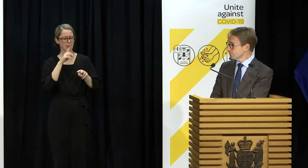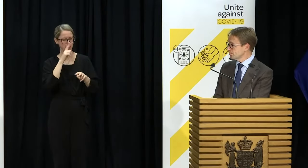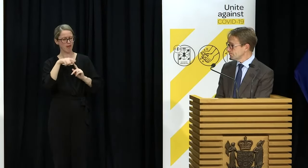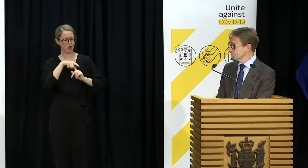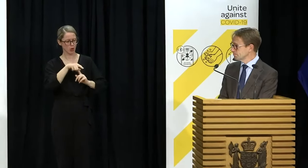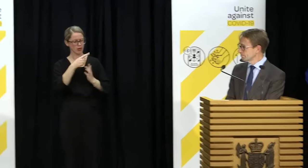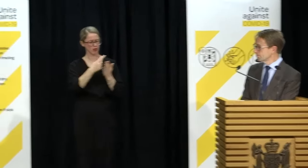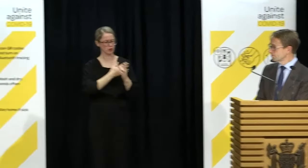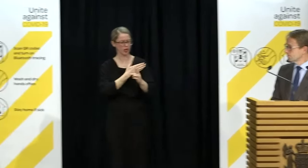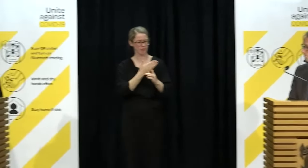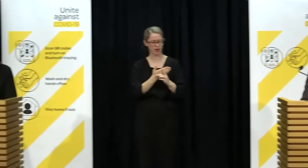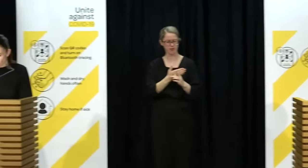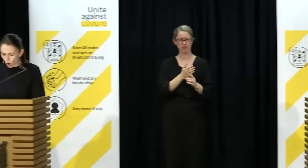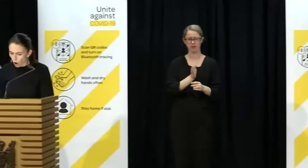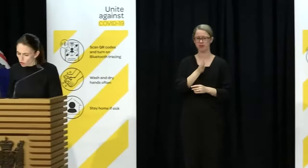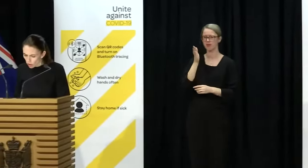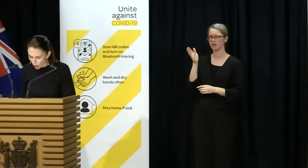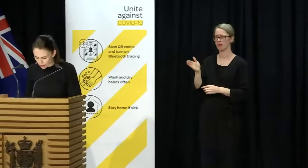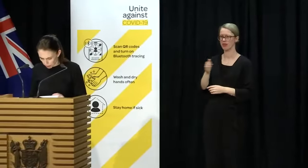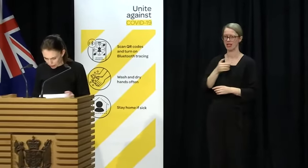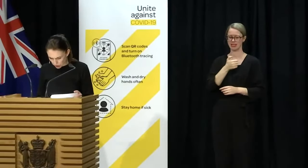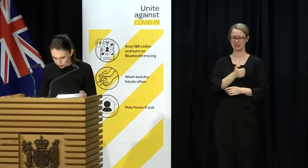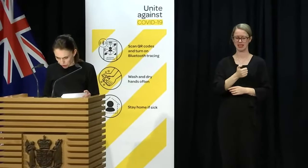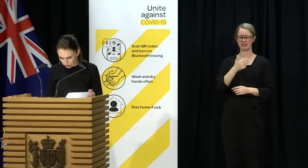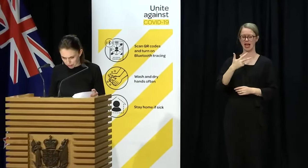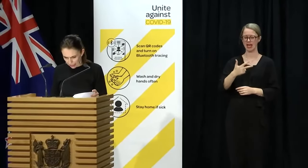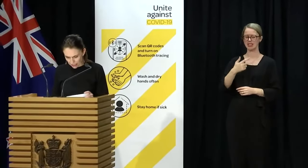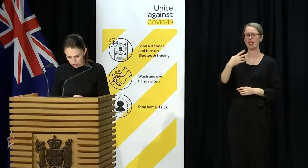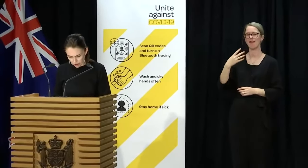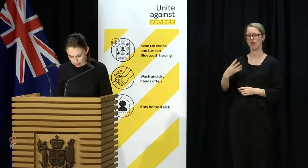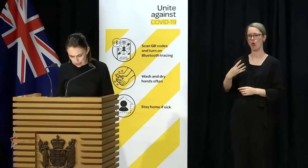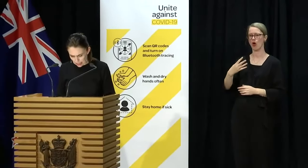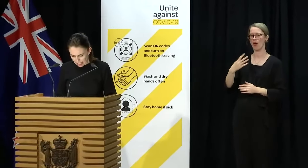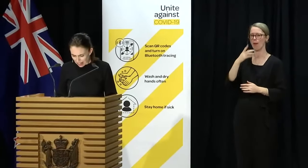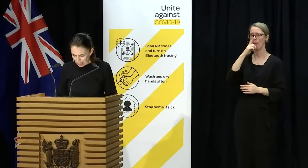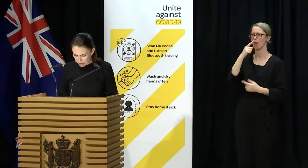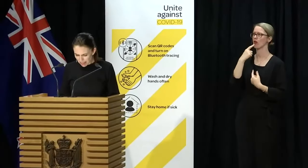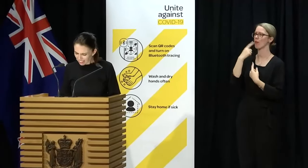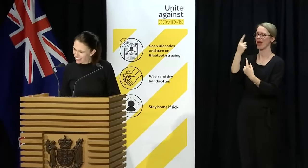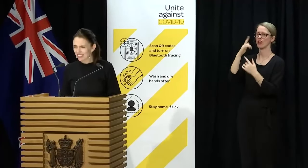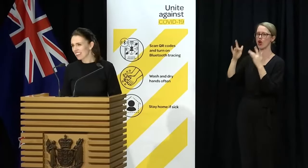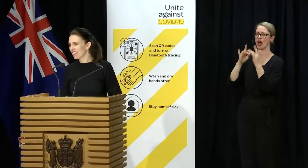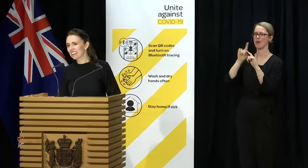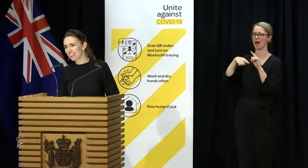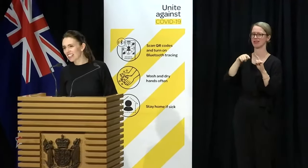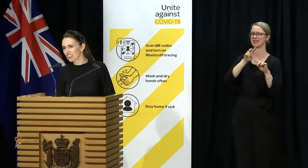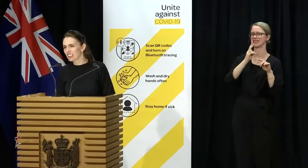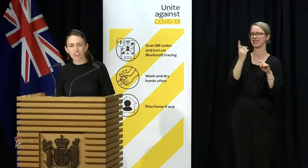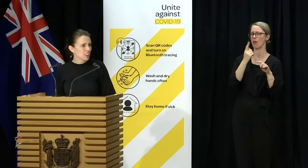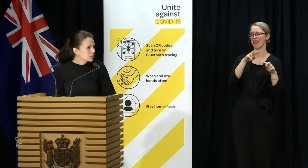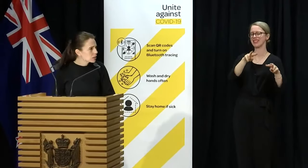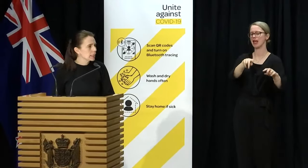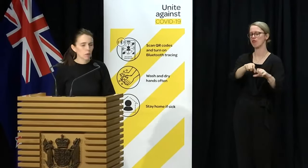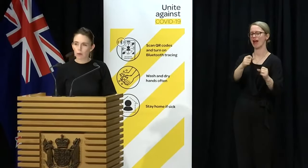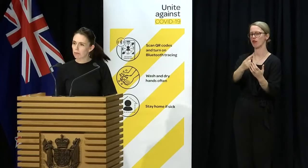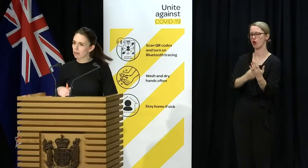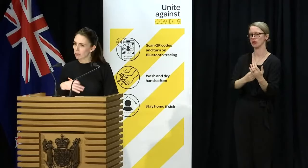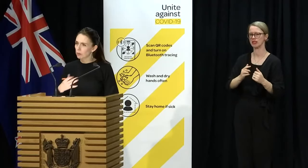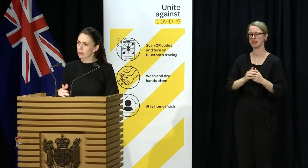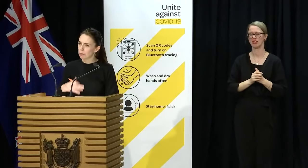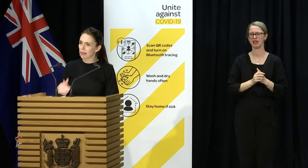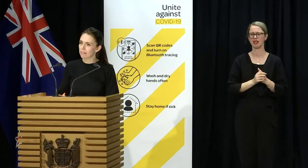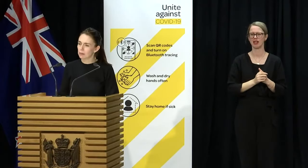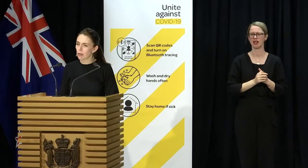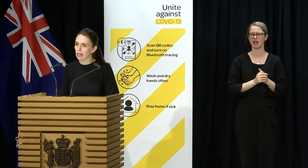Yeah, so roughly 684 online breach notifications. In fact, I think actually generally when we've